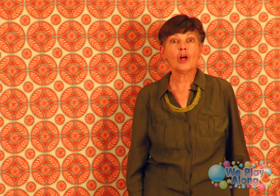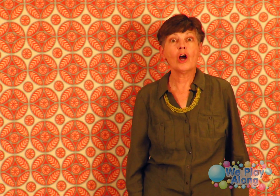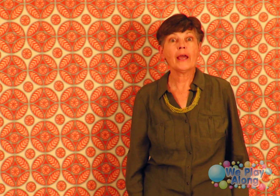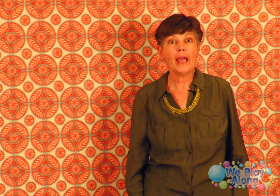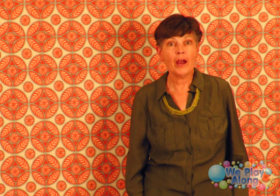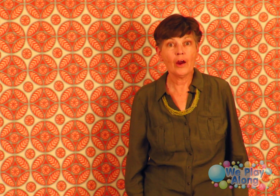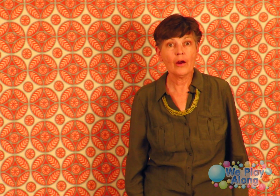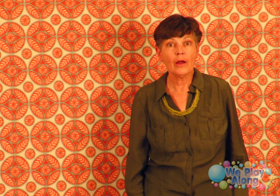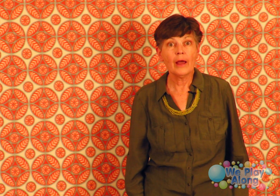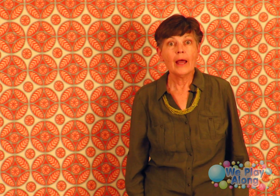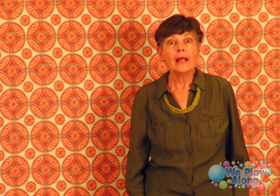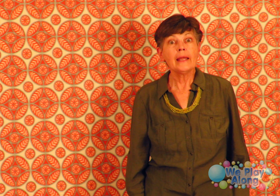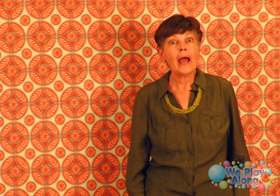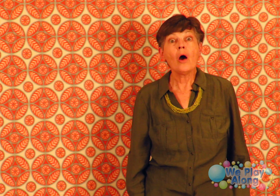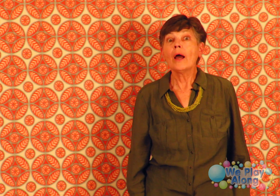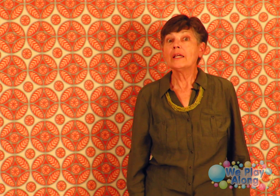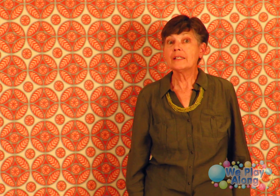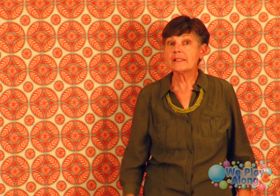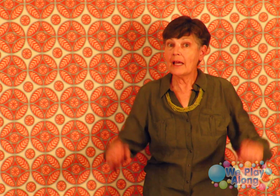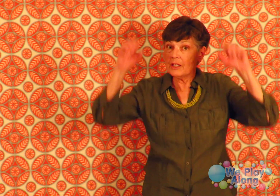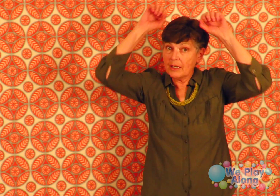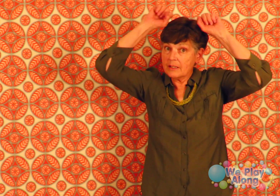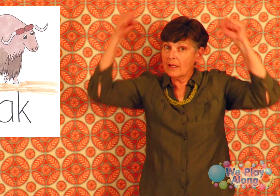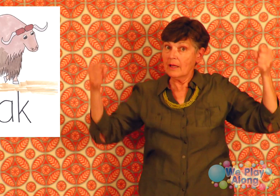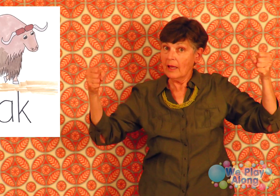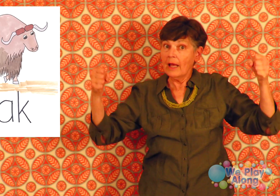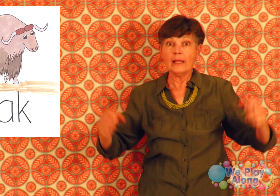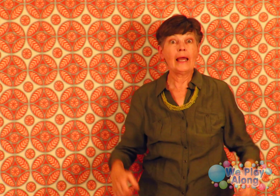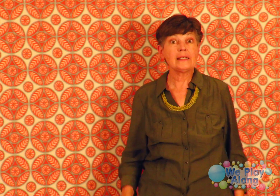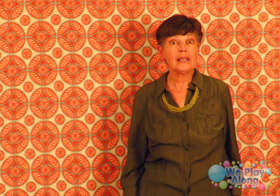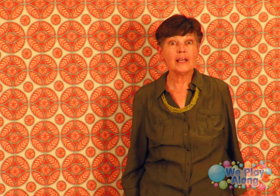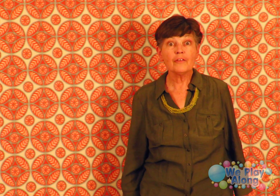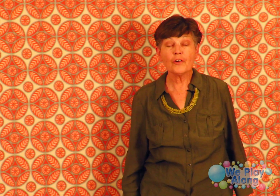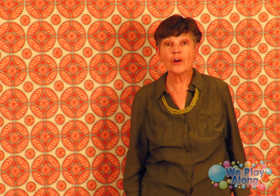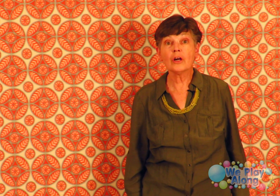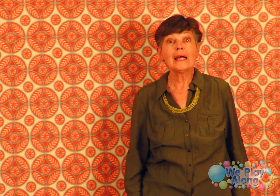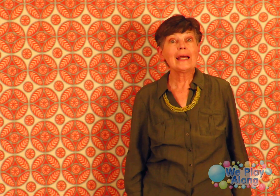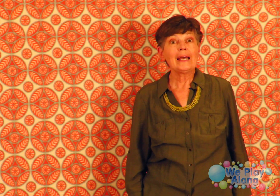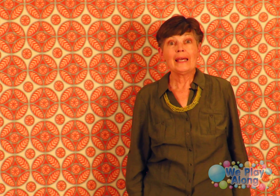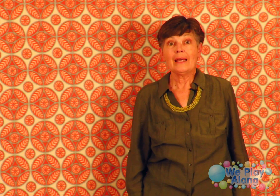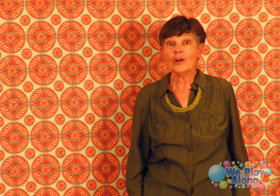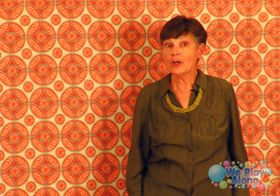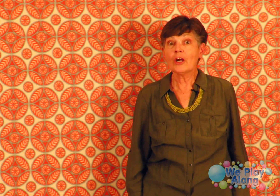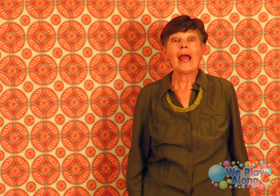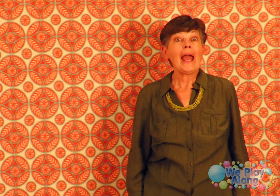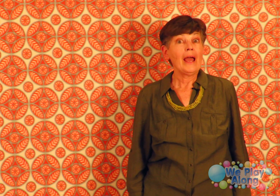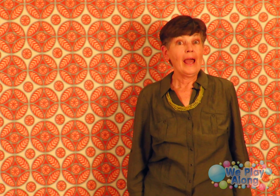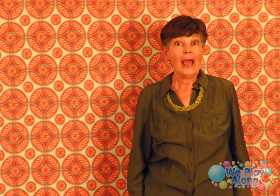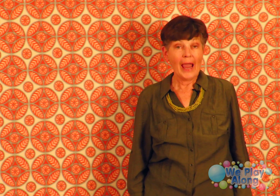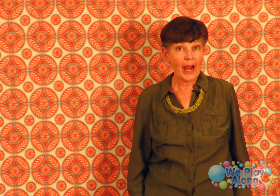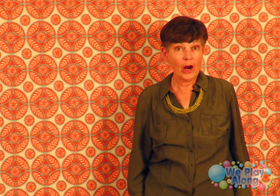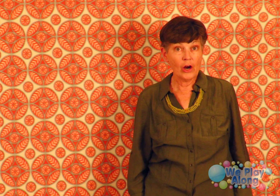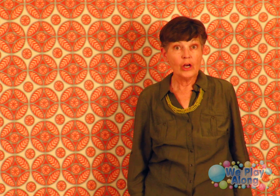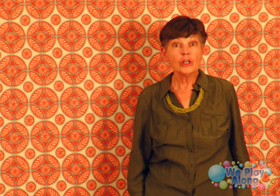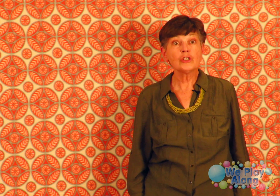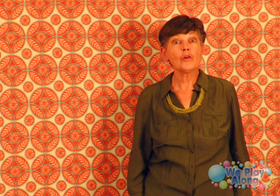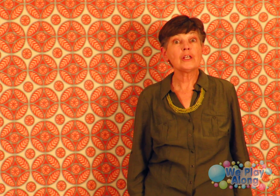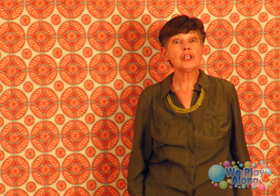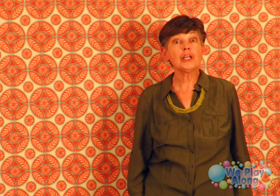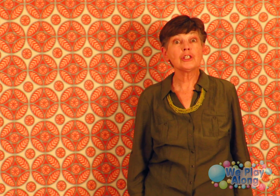long hair. Now, Yesenia's like to give her her hair so that she could